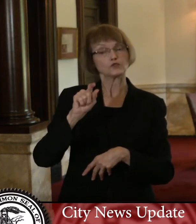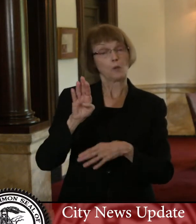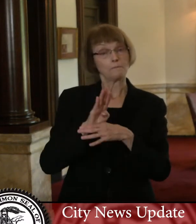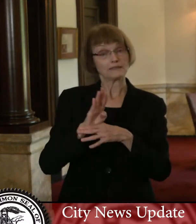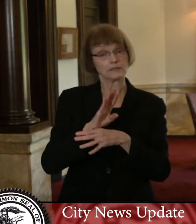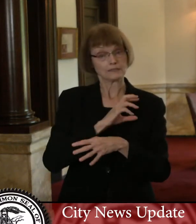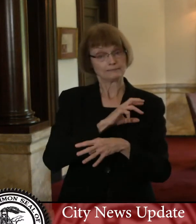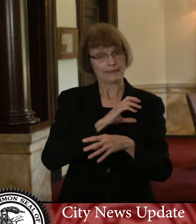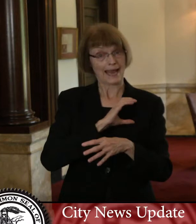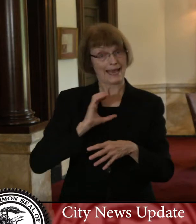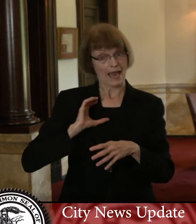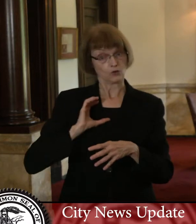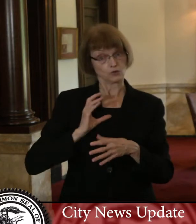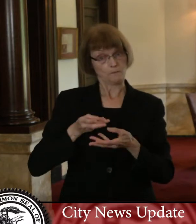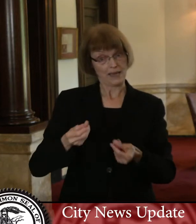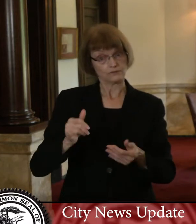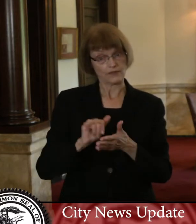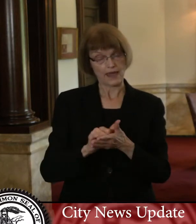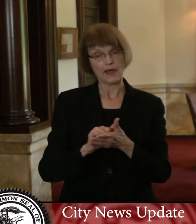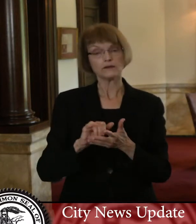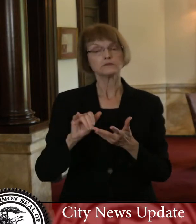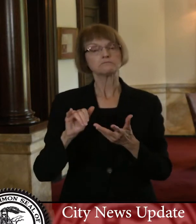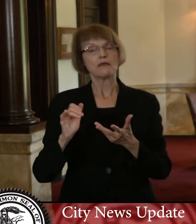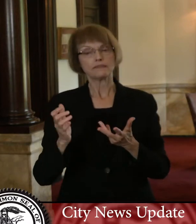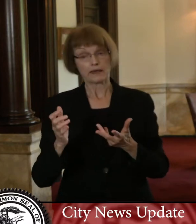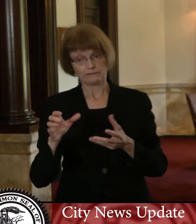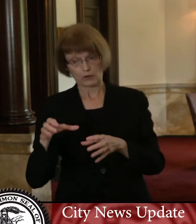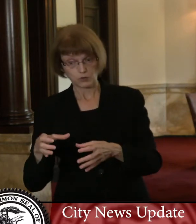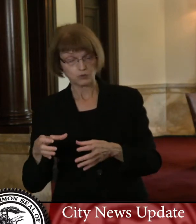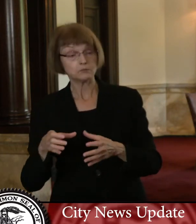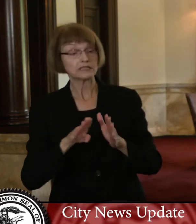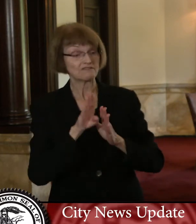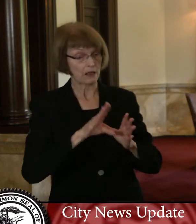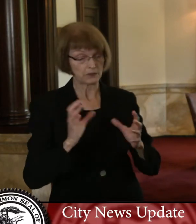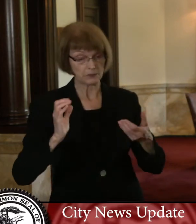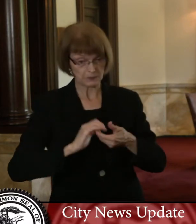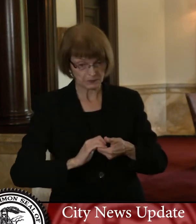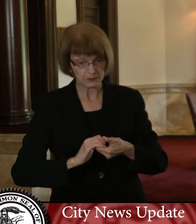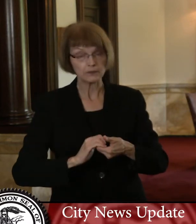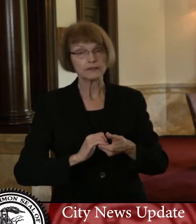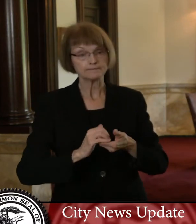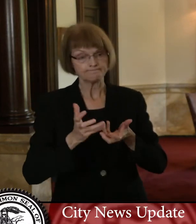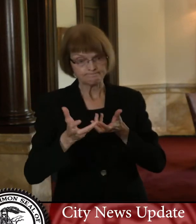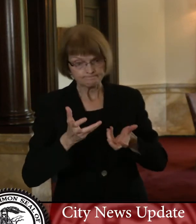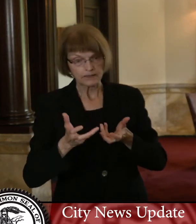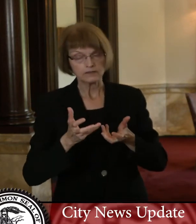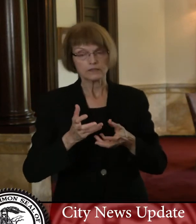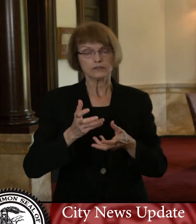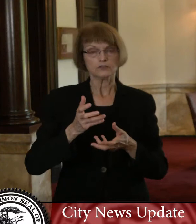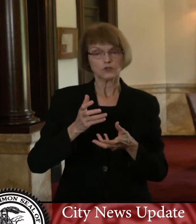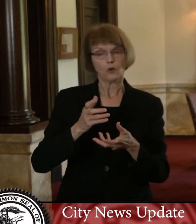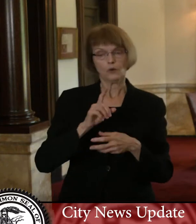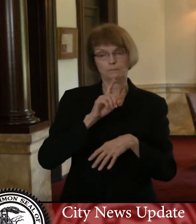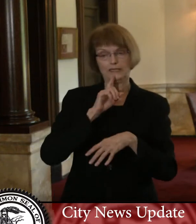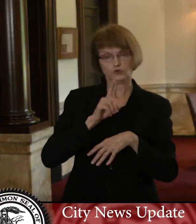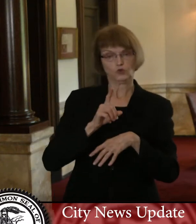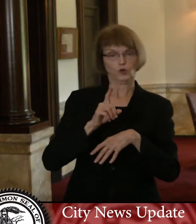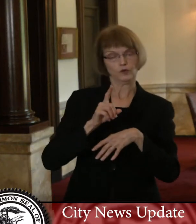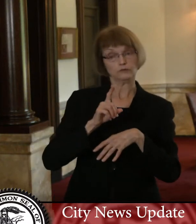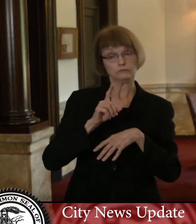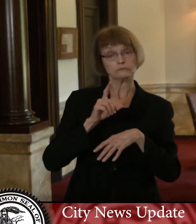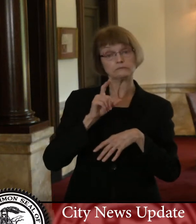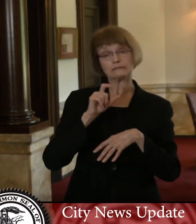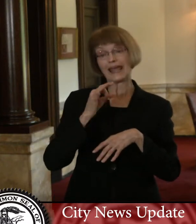going to start working with developers to make sure that the buildings that they are removing, the vacancies that they're removing, are in conjunction with